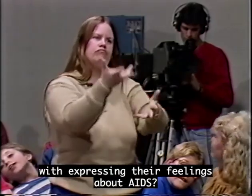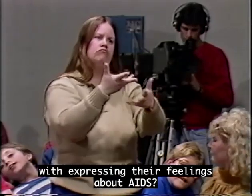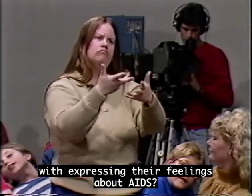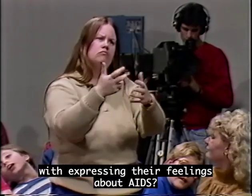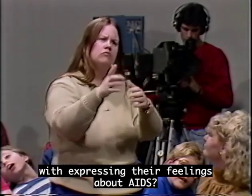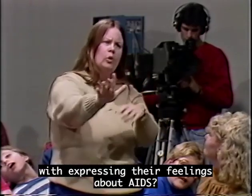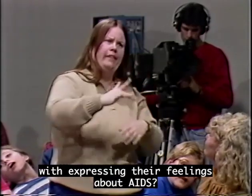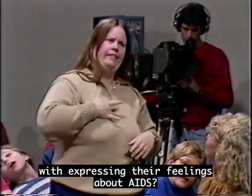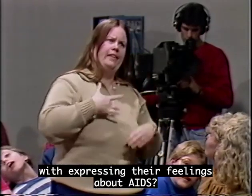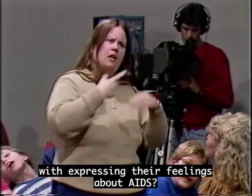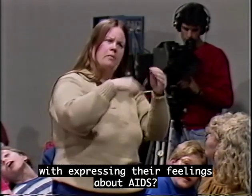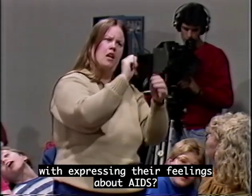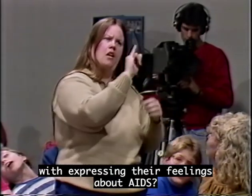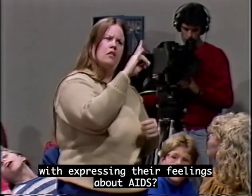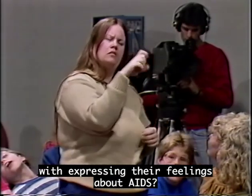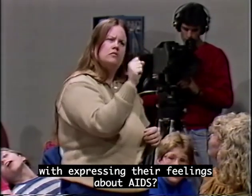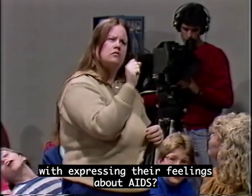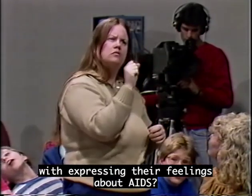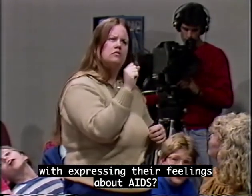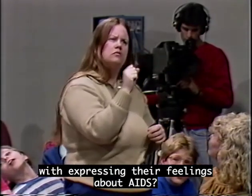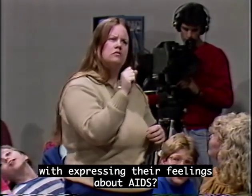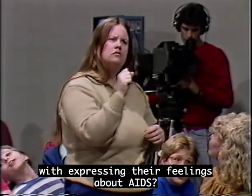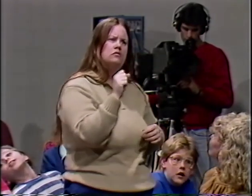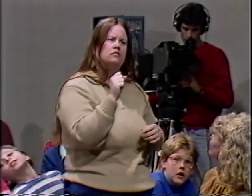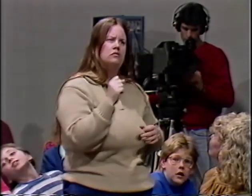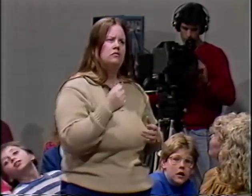with expressing their feelings about AIDS?